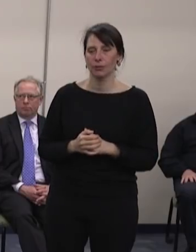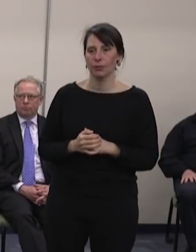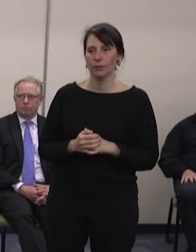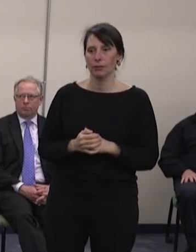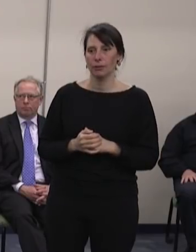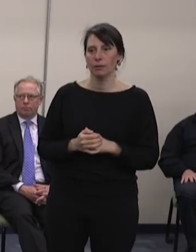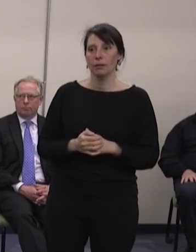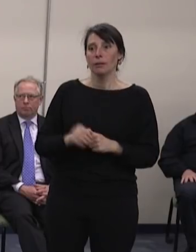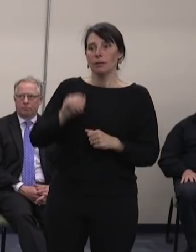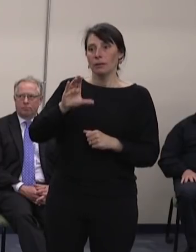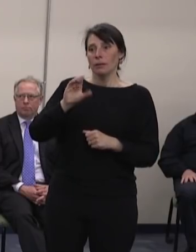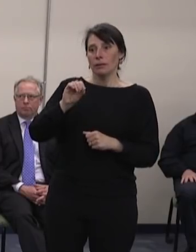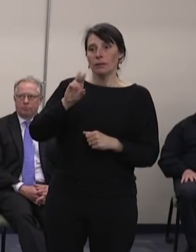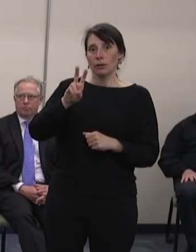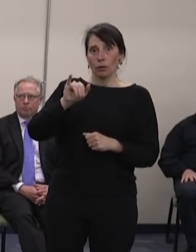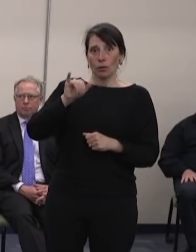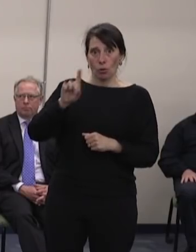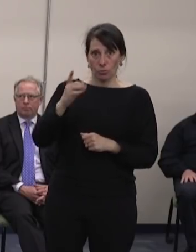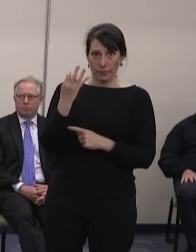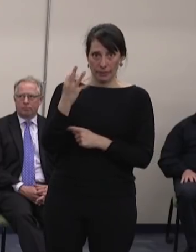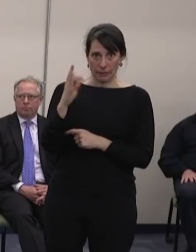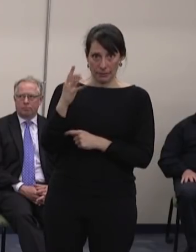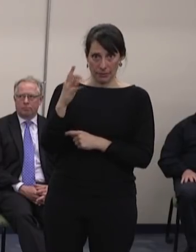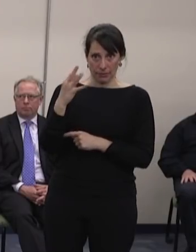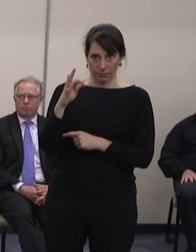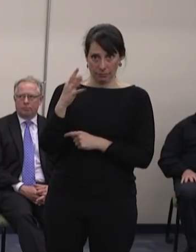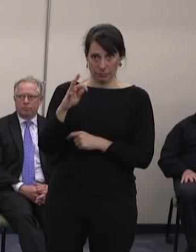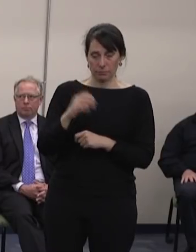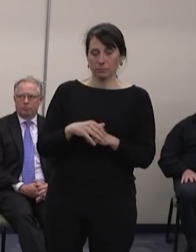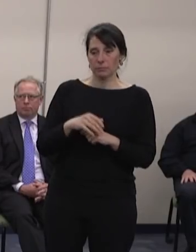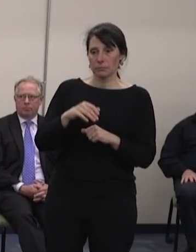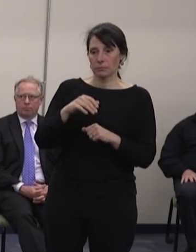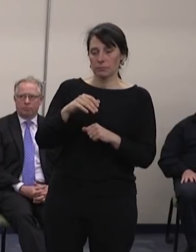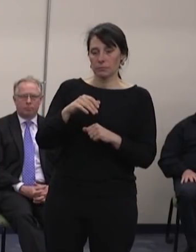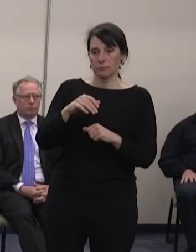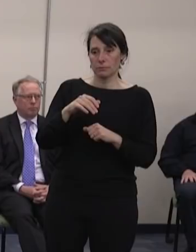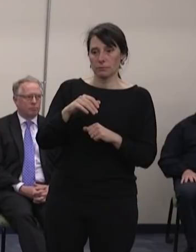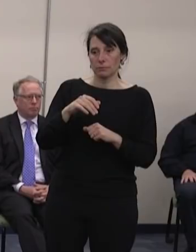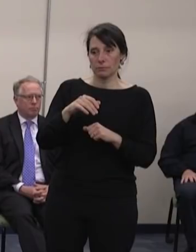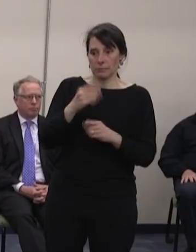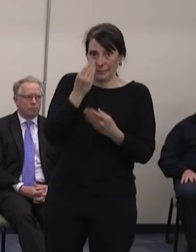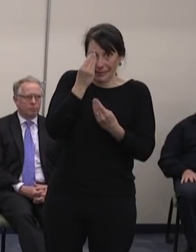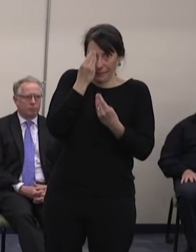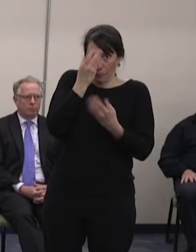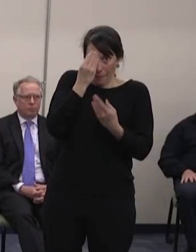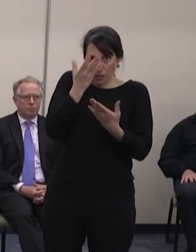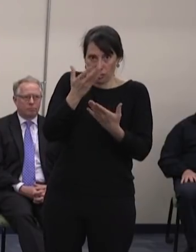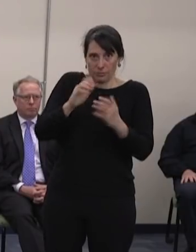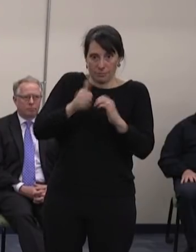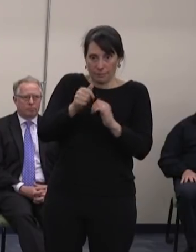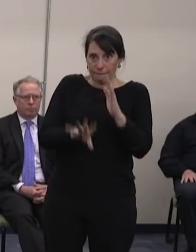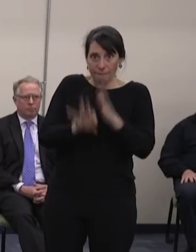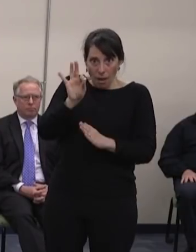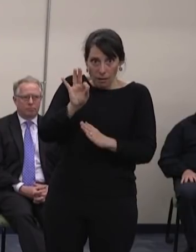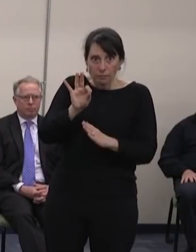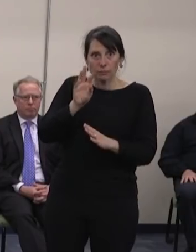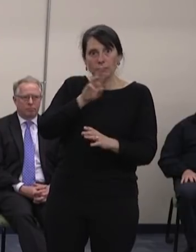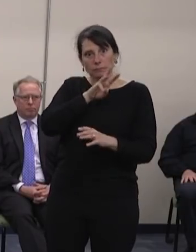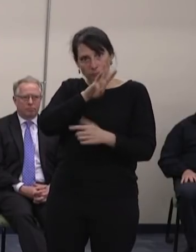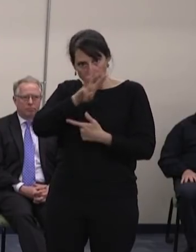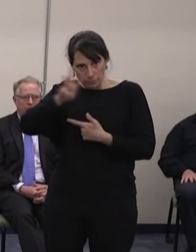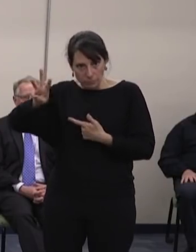on COVID-19 in Buncombe County, we want the community to go to